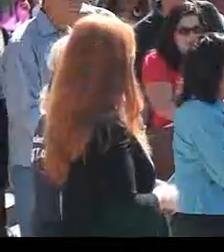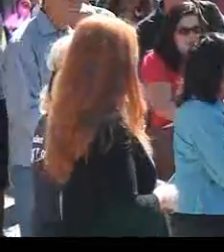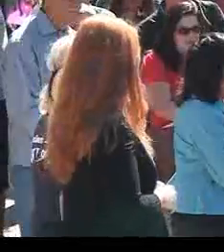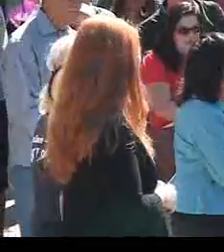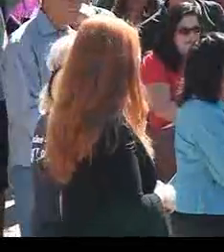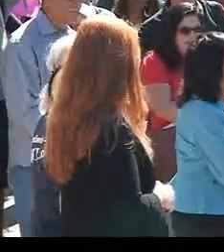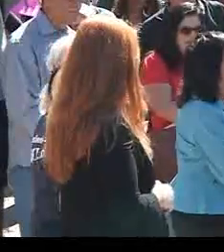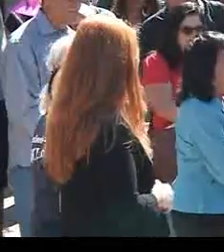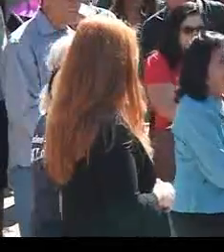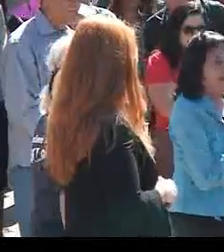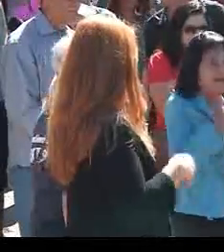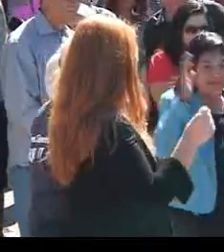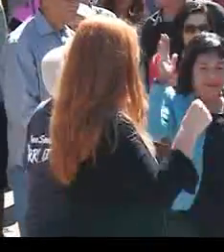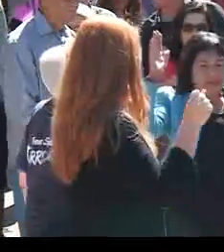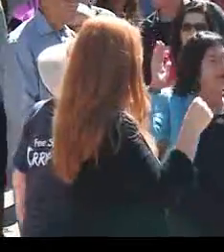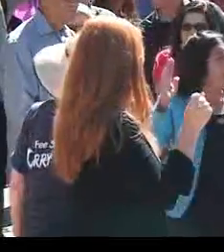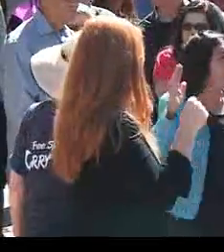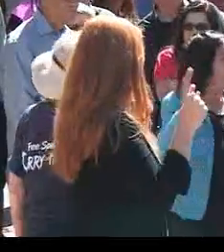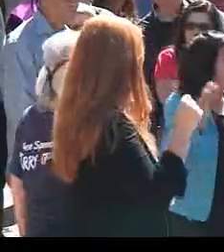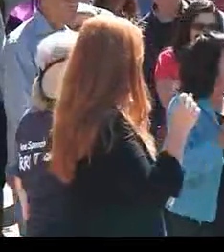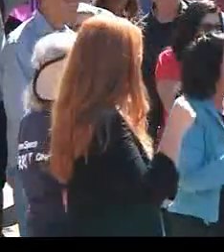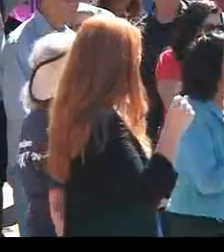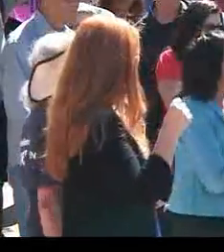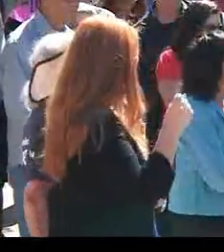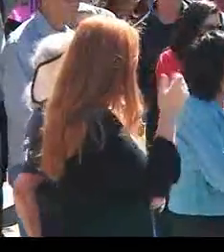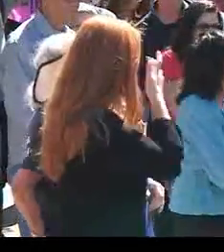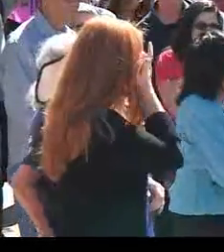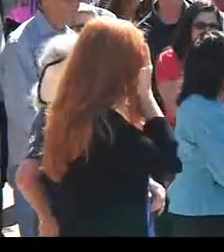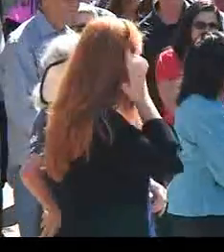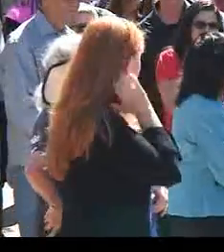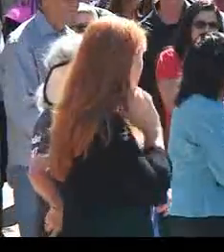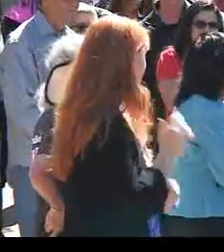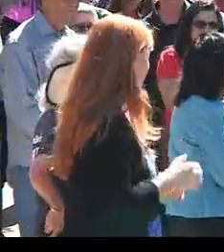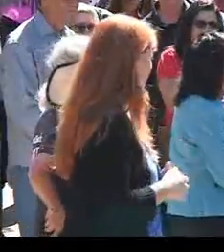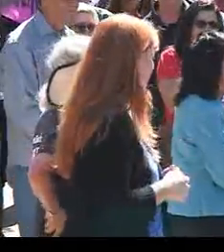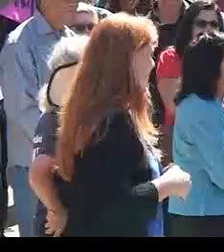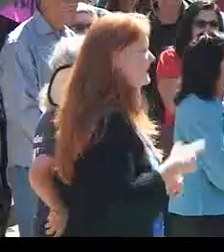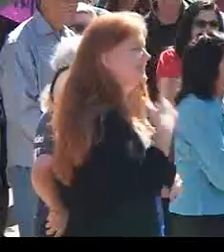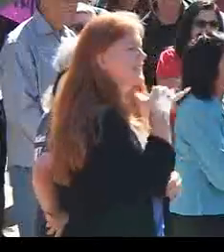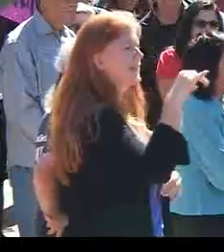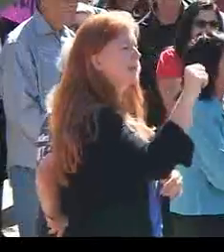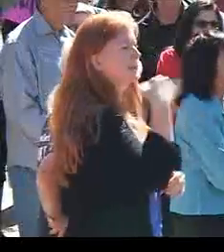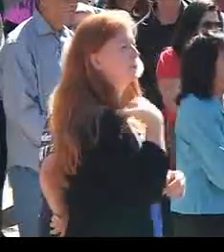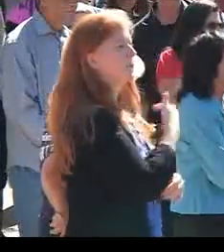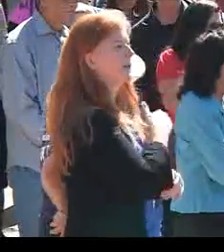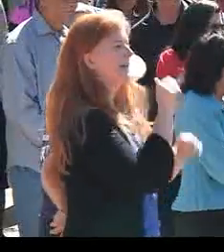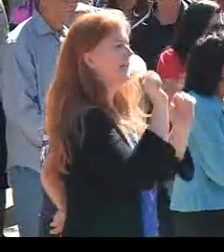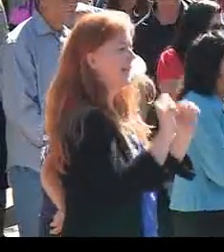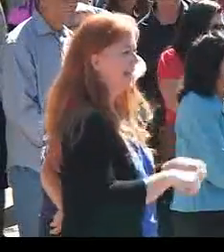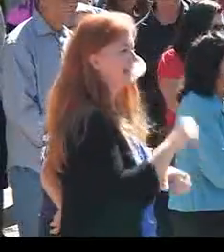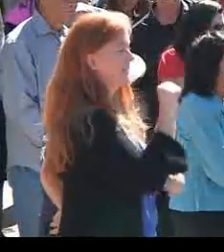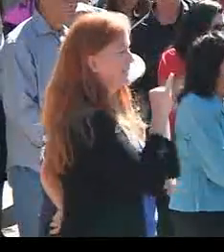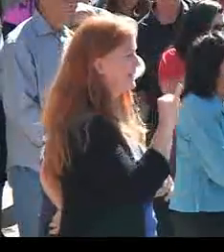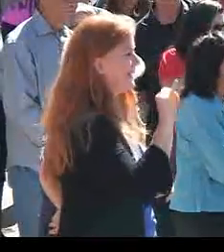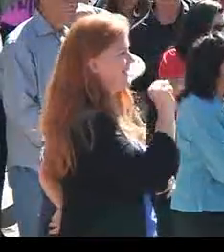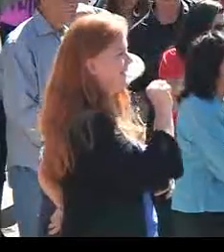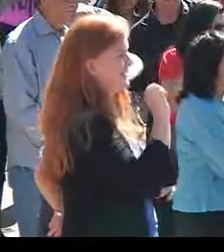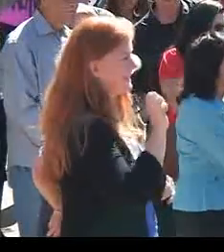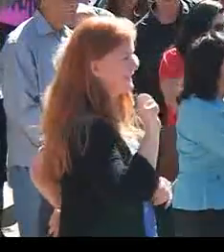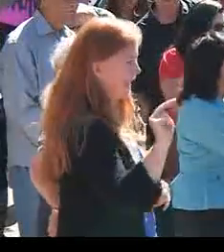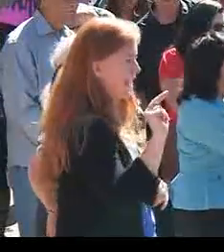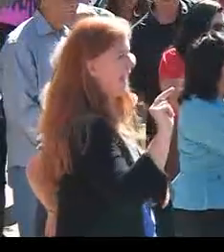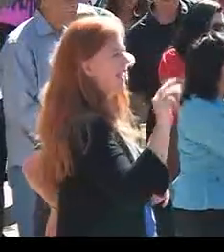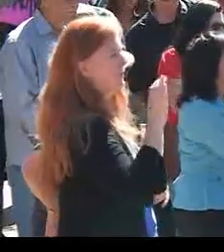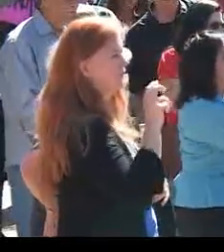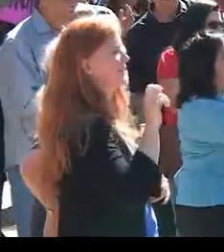And Obama, wait, let's bring everybody with us. And Obama said, yes, we can. In Spanish, it's si se puede. Let's all